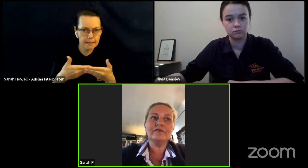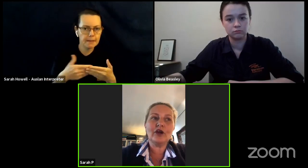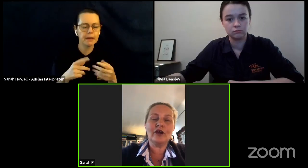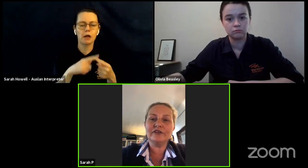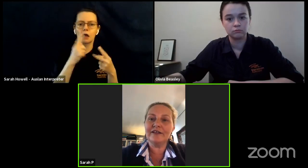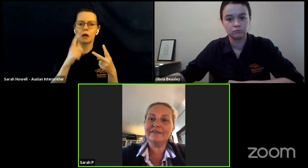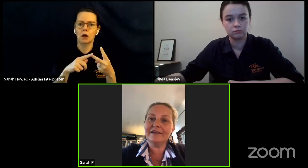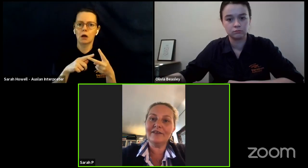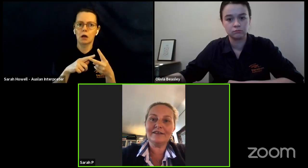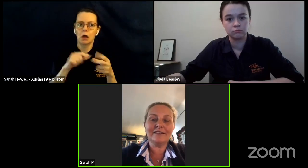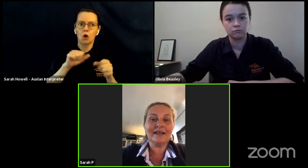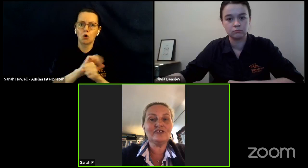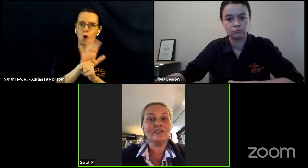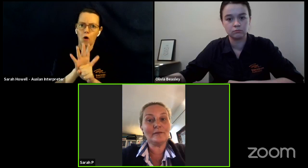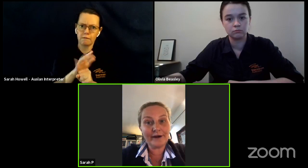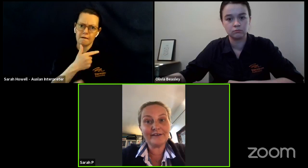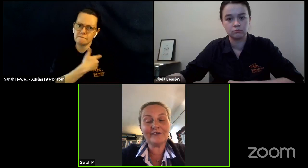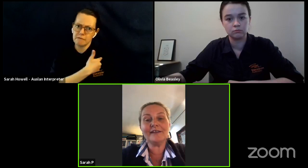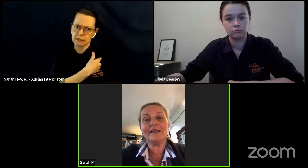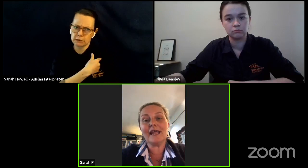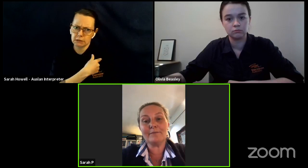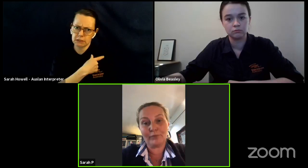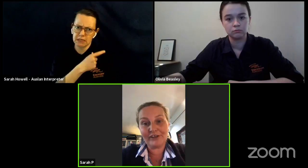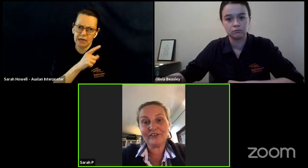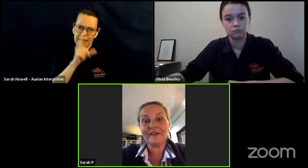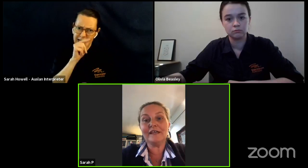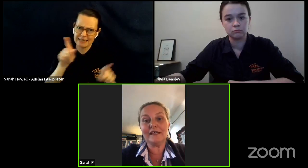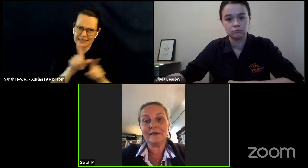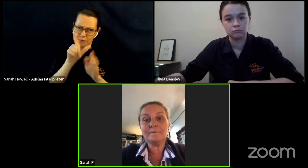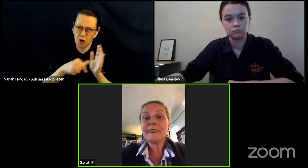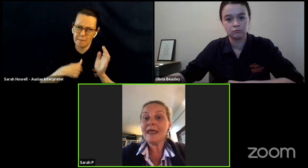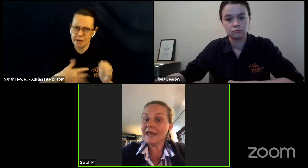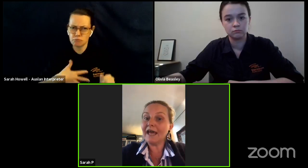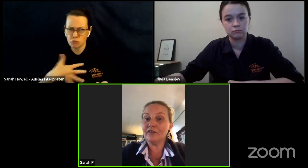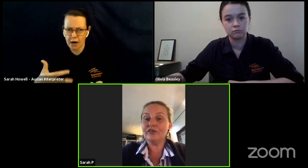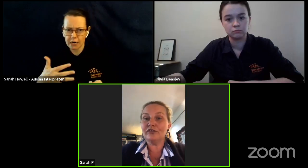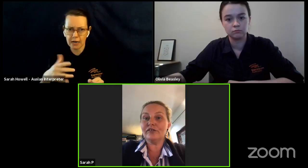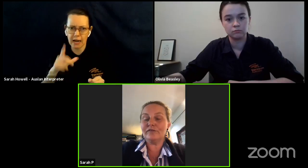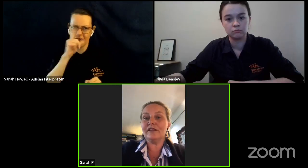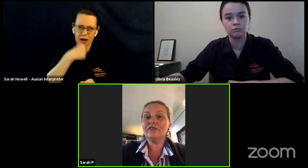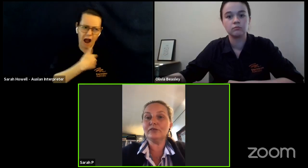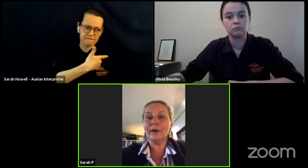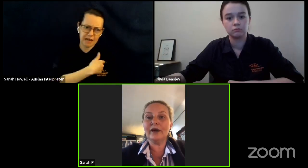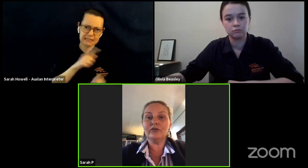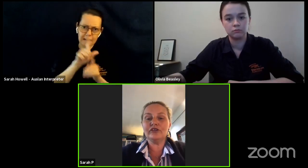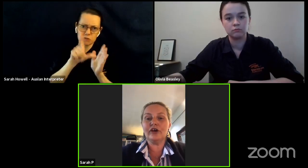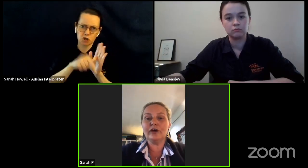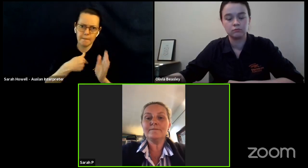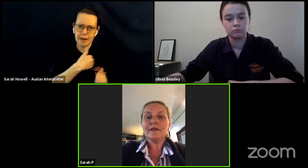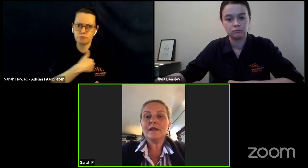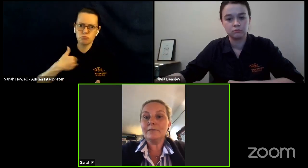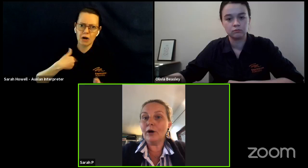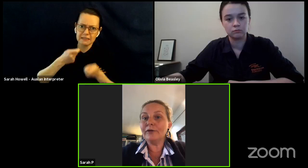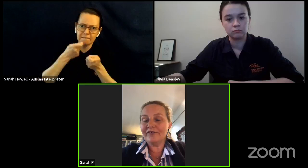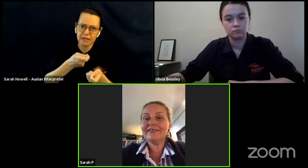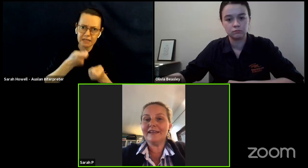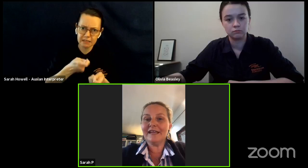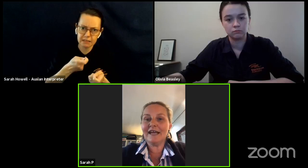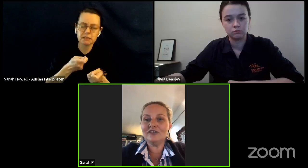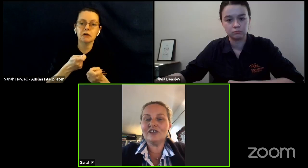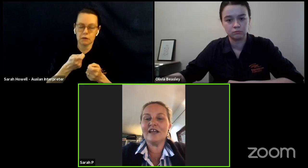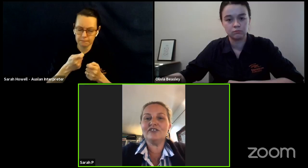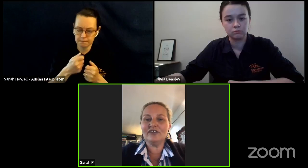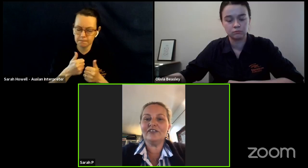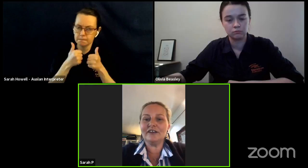know, COVID-19 vaccinations and pregnancy and breastfeeding and those sorts of things as well. So Melbourne